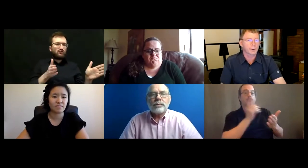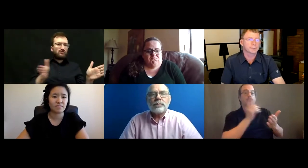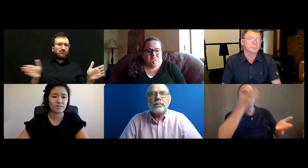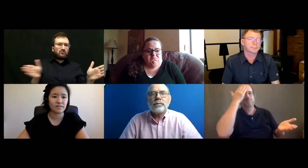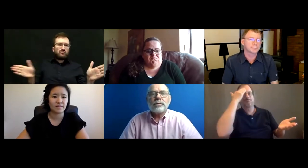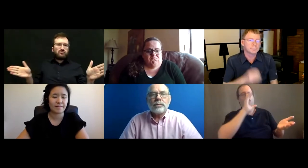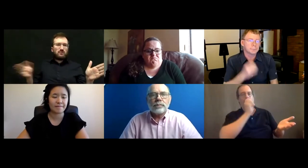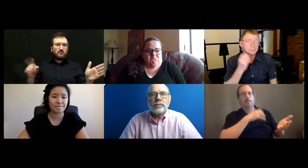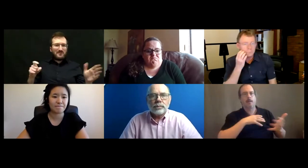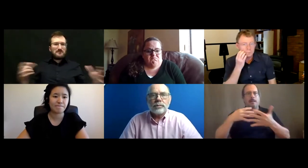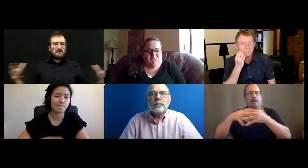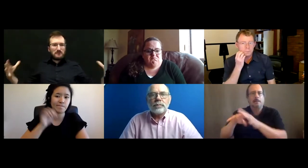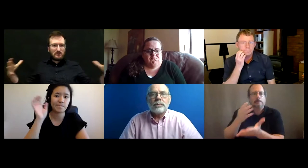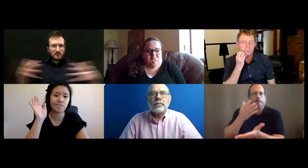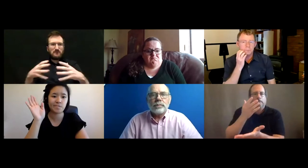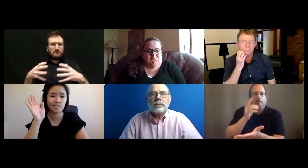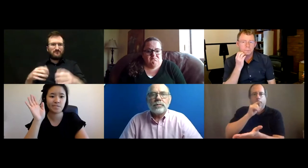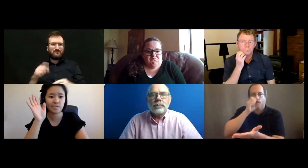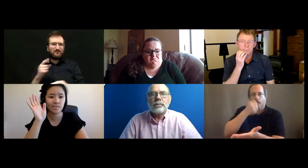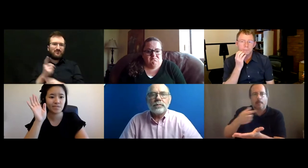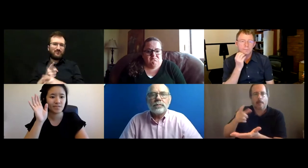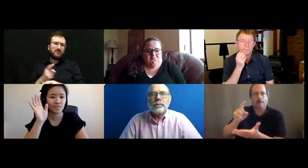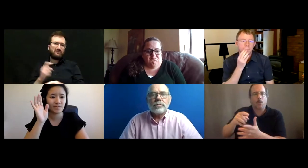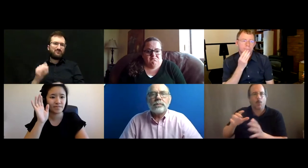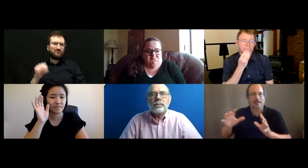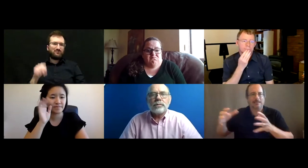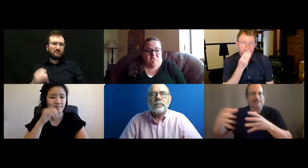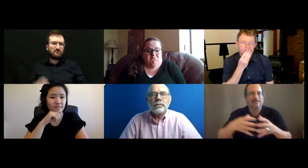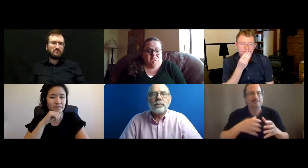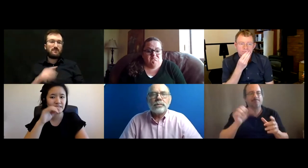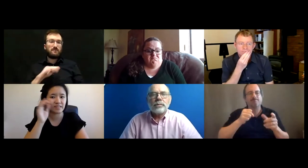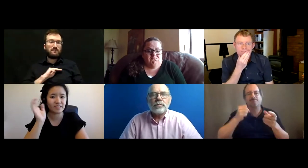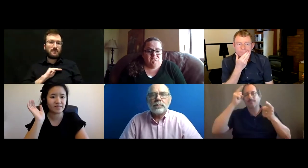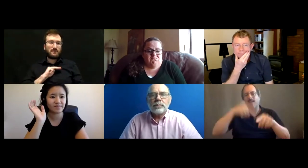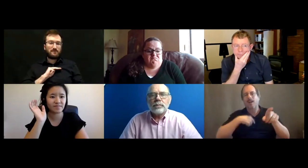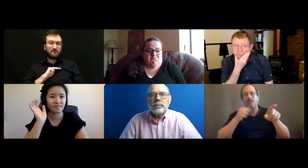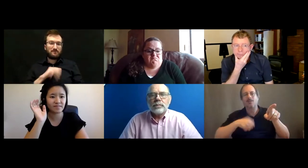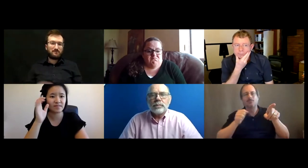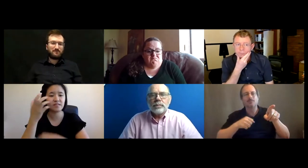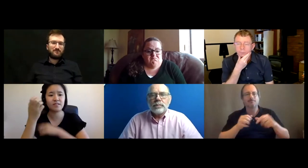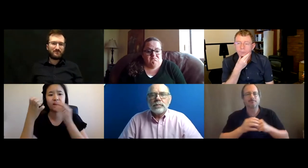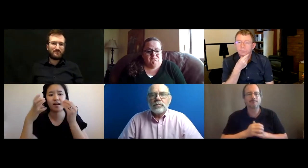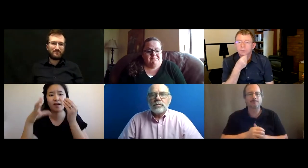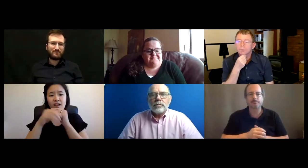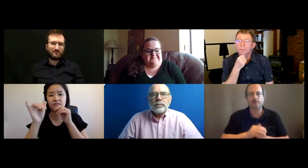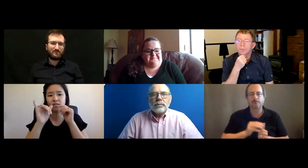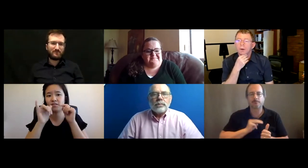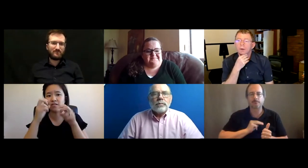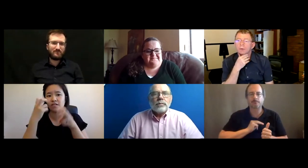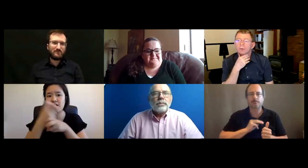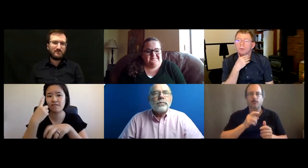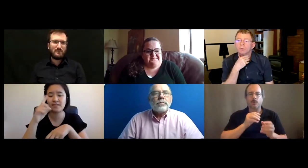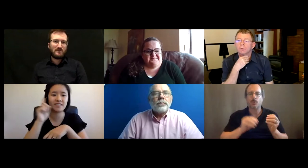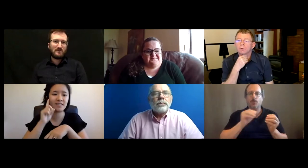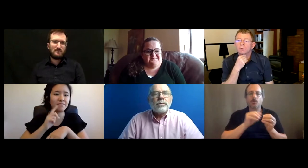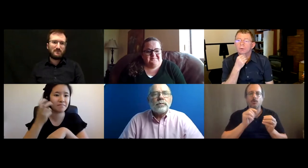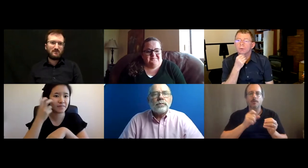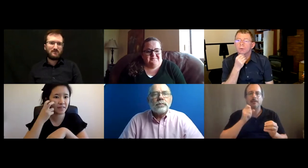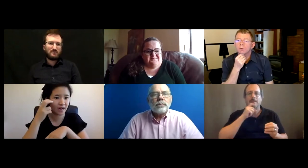Yes, it's being made very clearly that the provincial and demonstration schools branch are aware of these programs, but not the school boards.